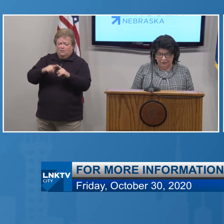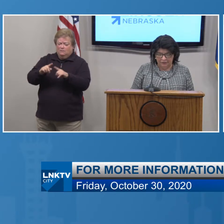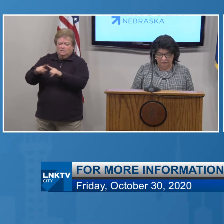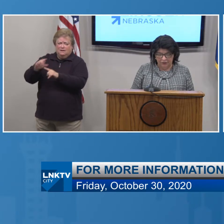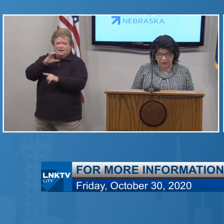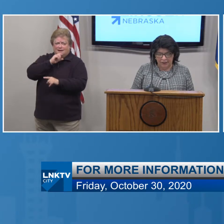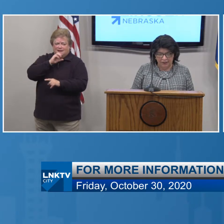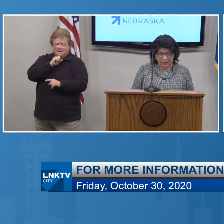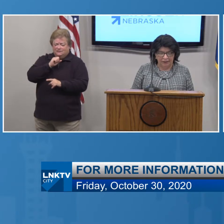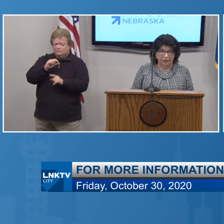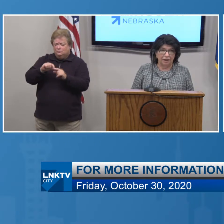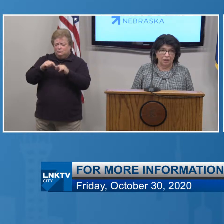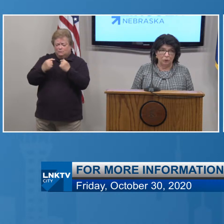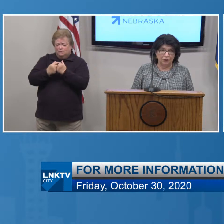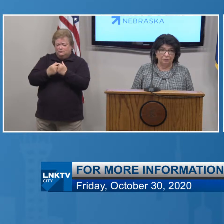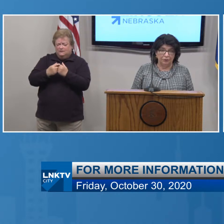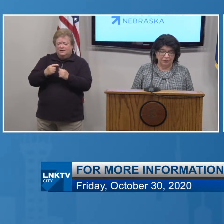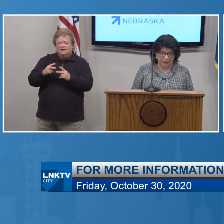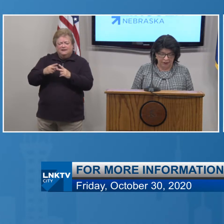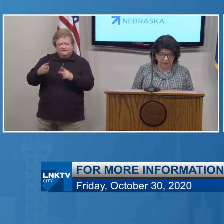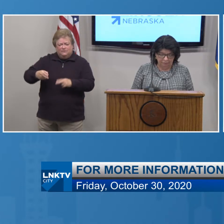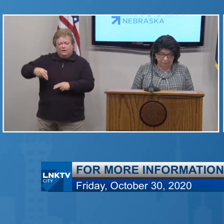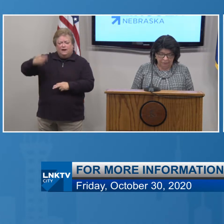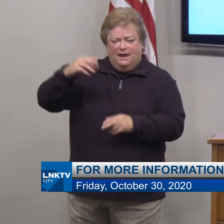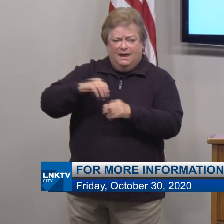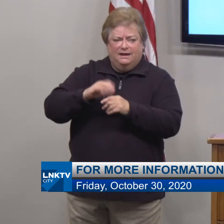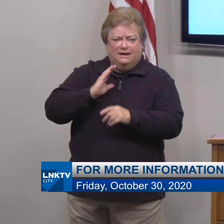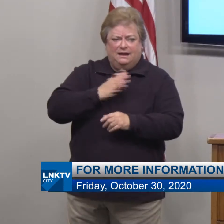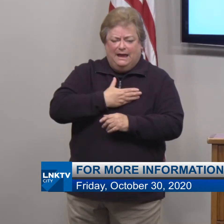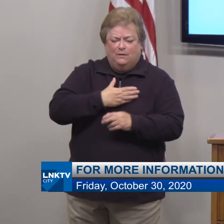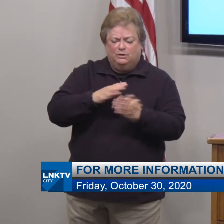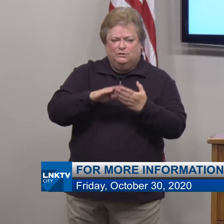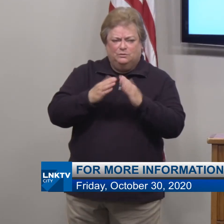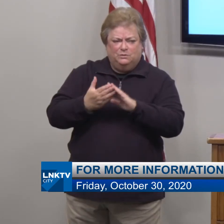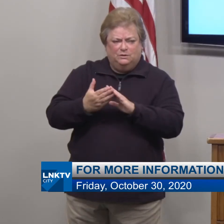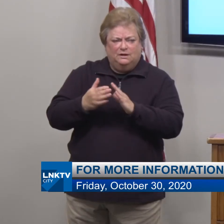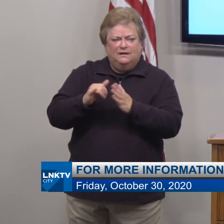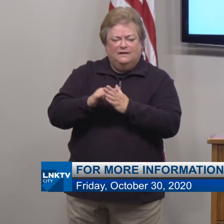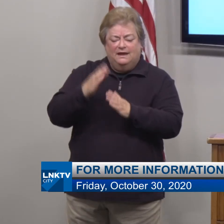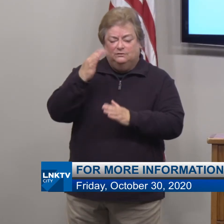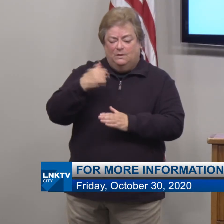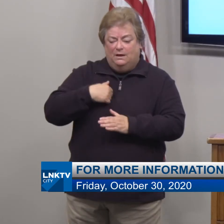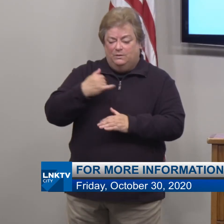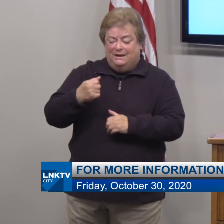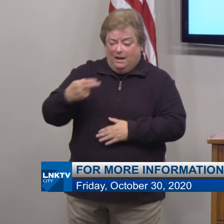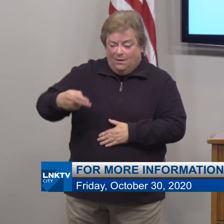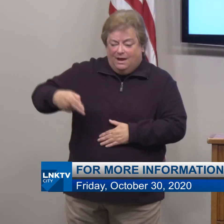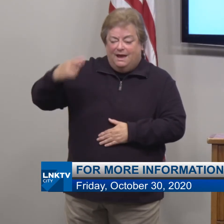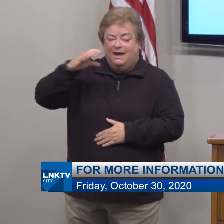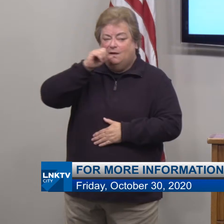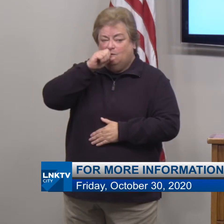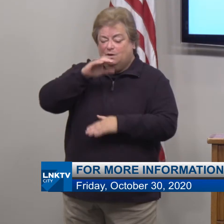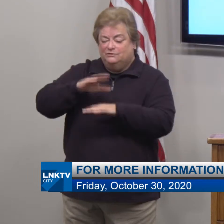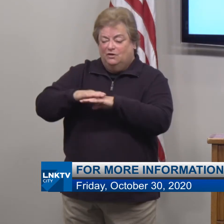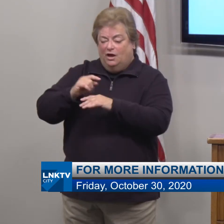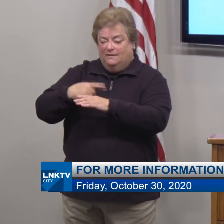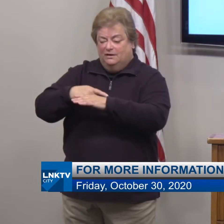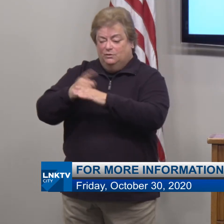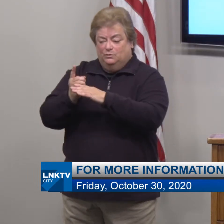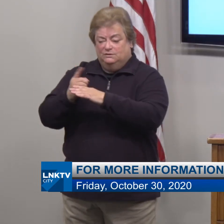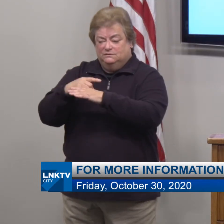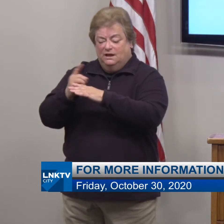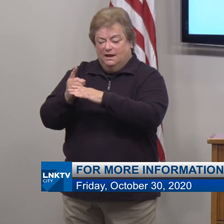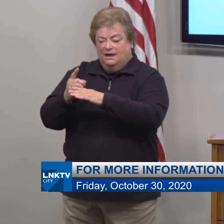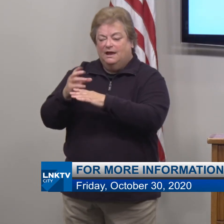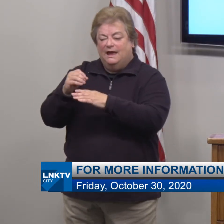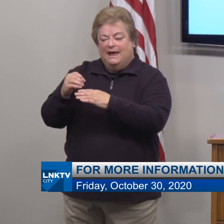the virus is very high in our community. This is why we are in elevated orange on the risk dial and on the verge